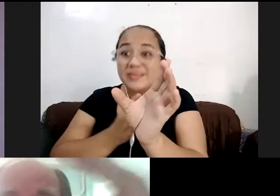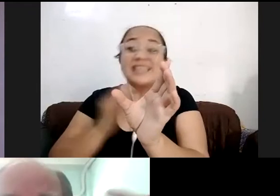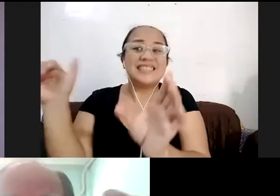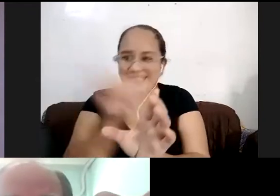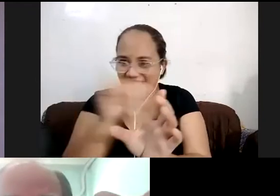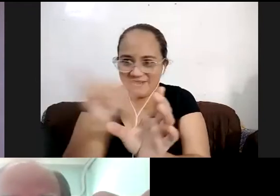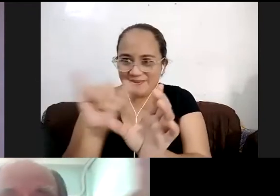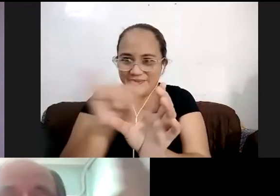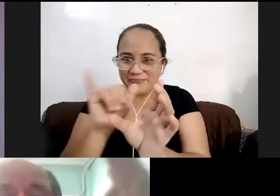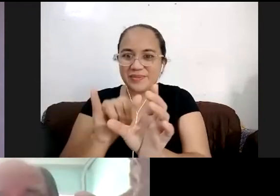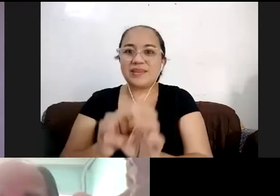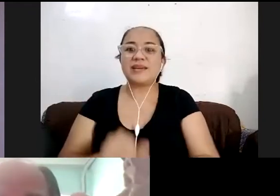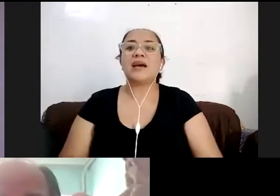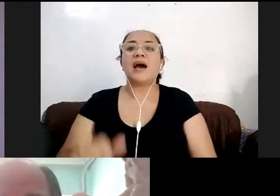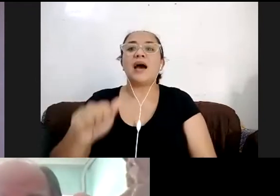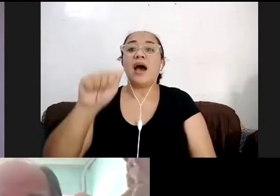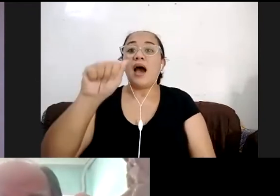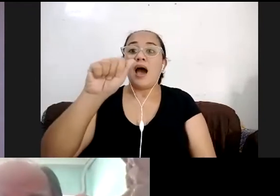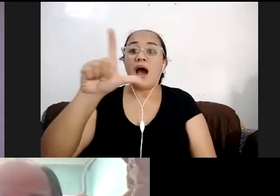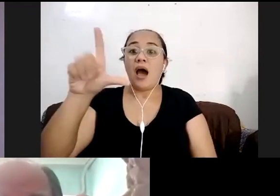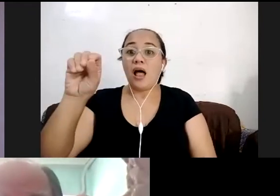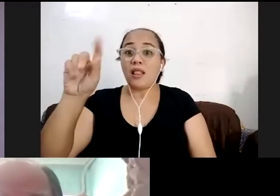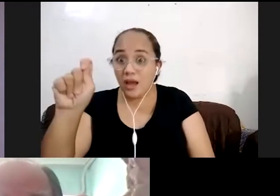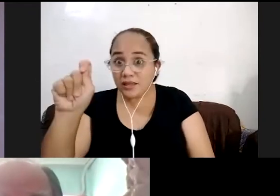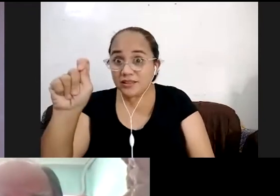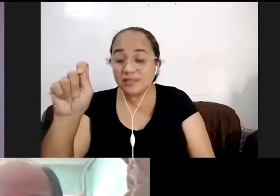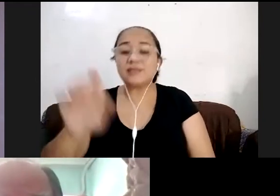a lot and beautiful.